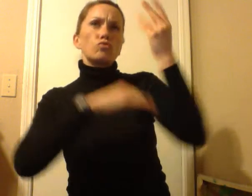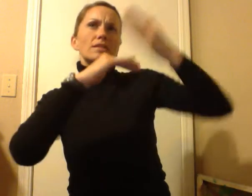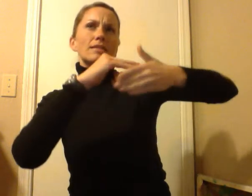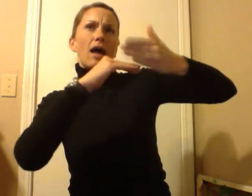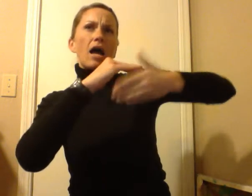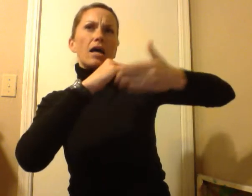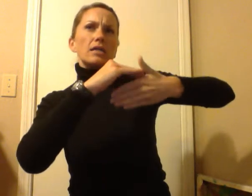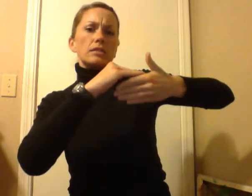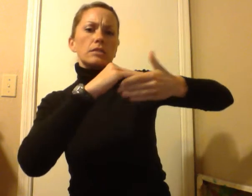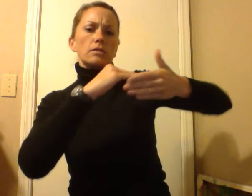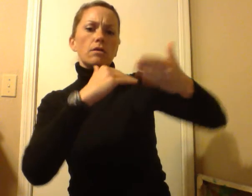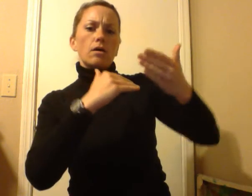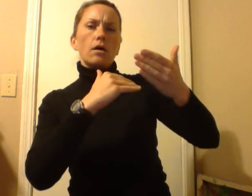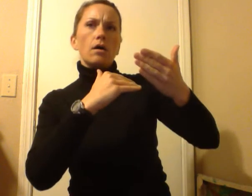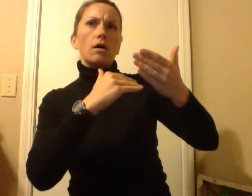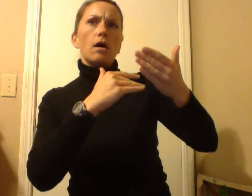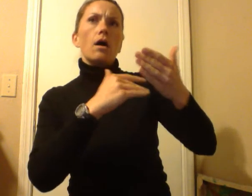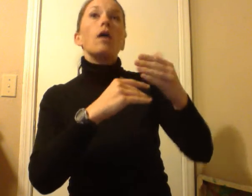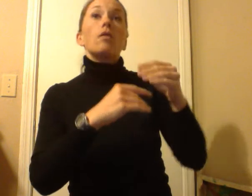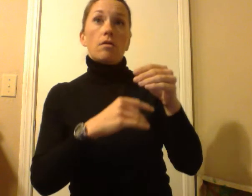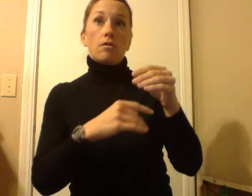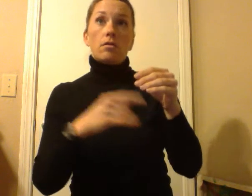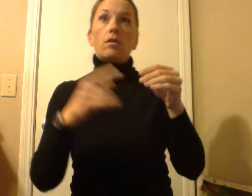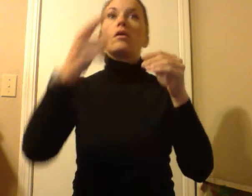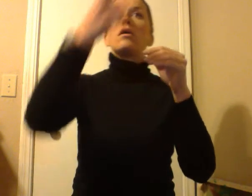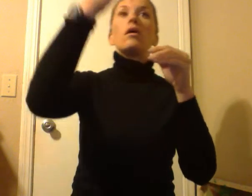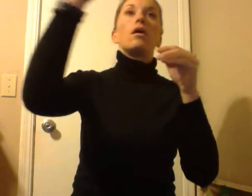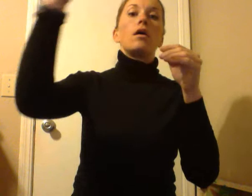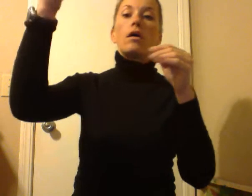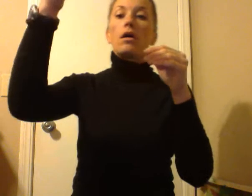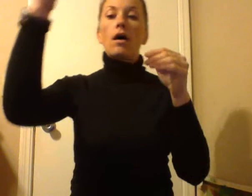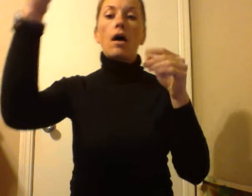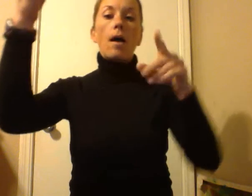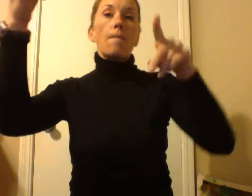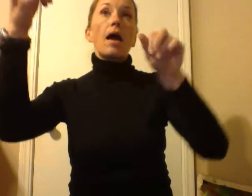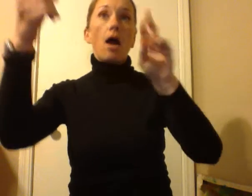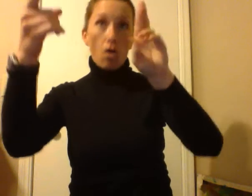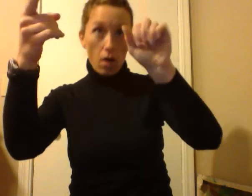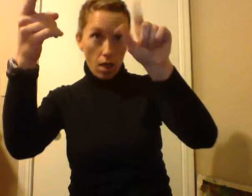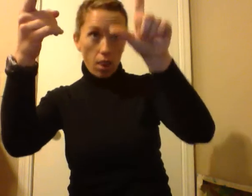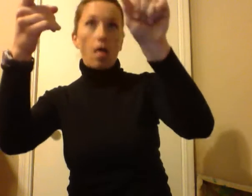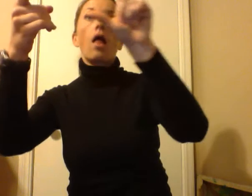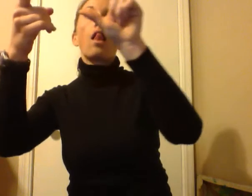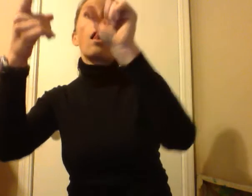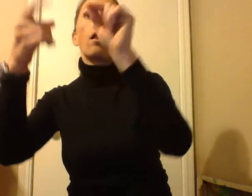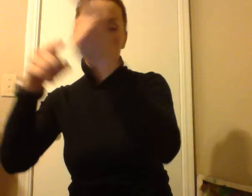Okay. Parallel. It has a pair of parallel sides. What about these 2? If I continue this side, would it